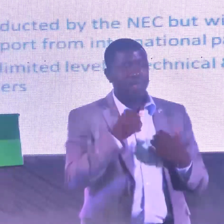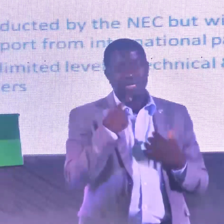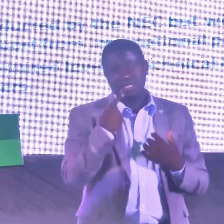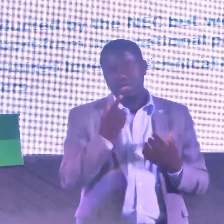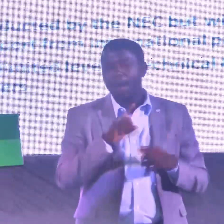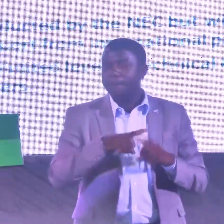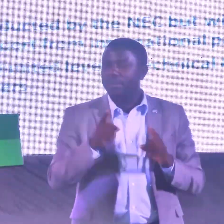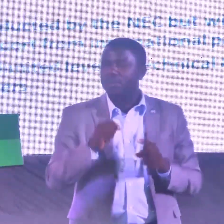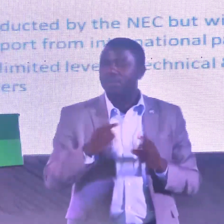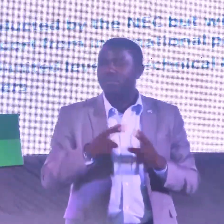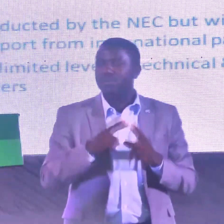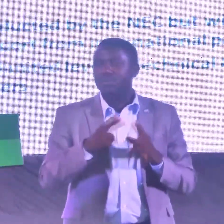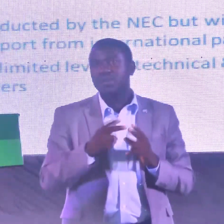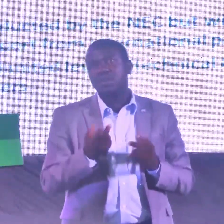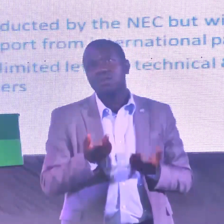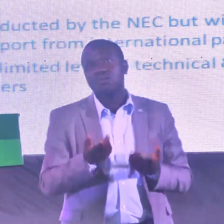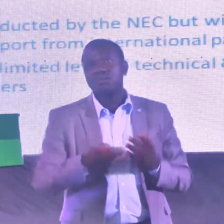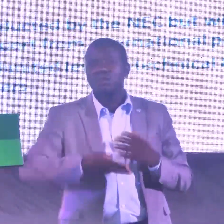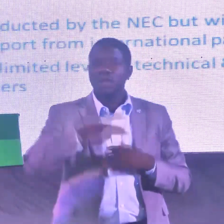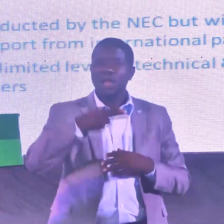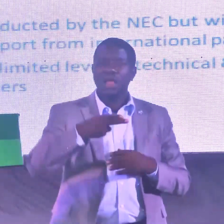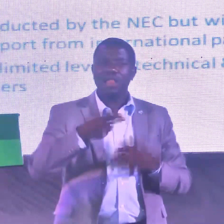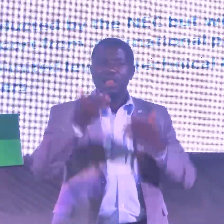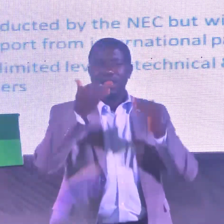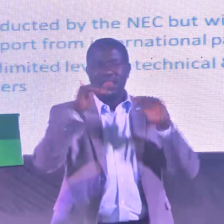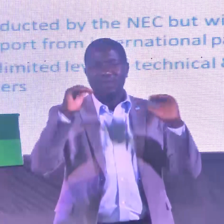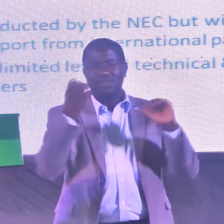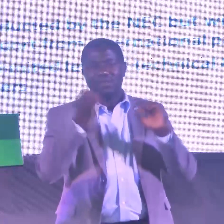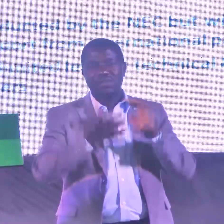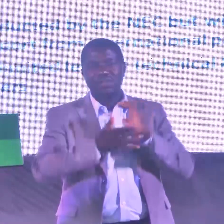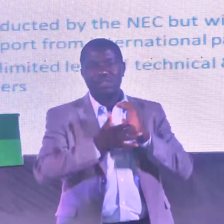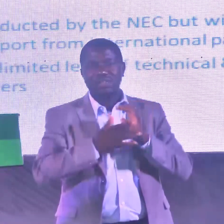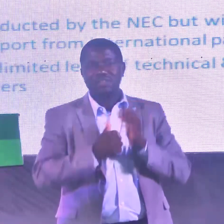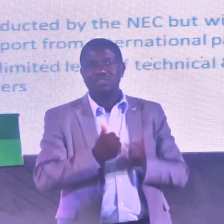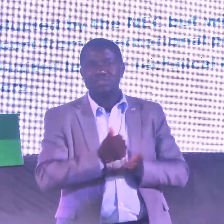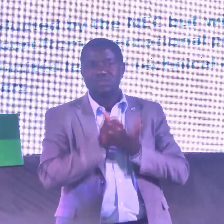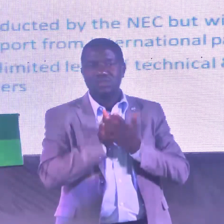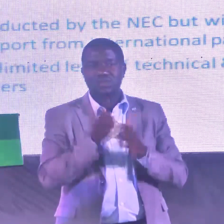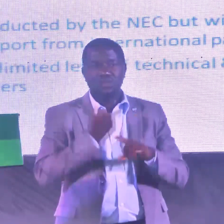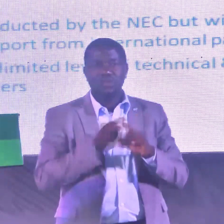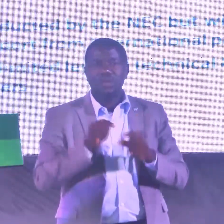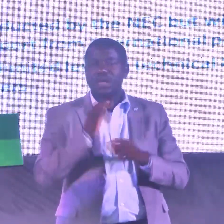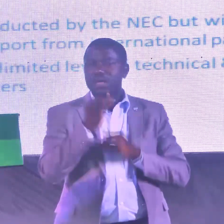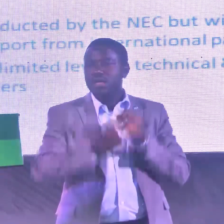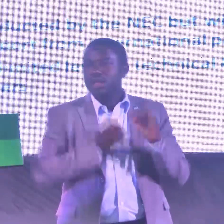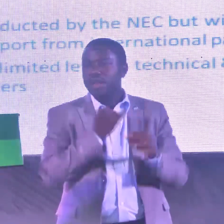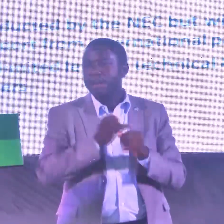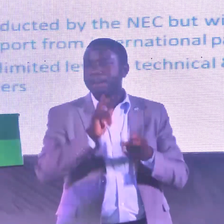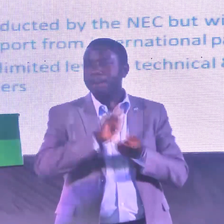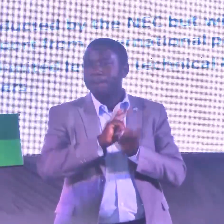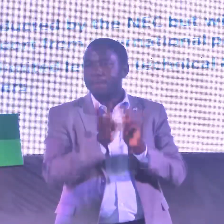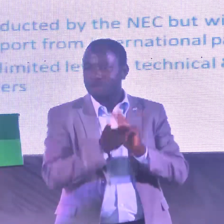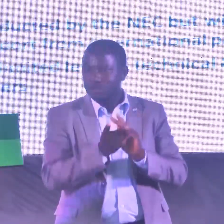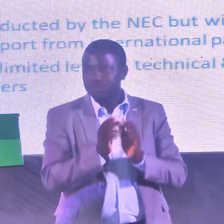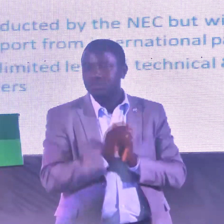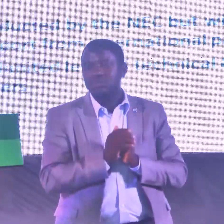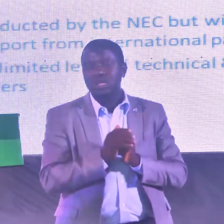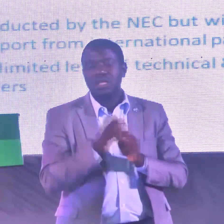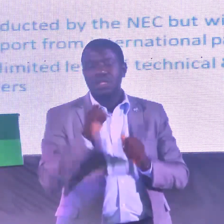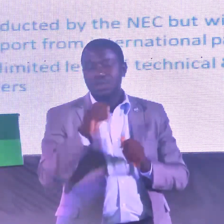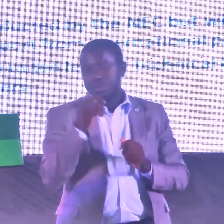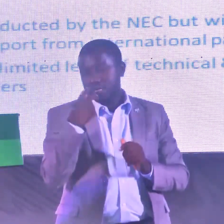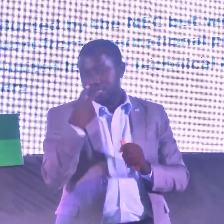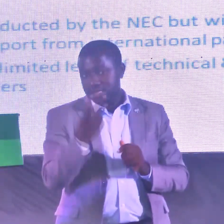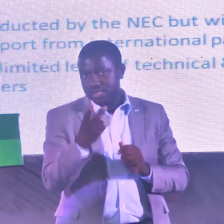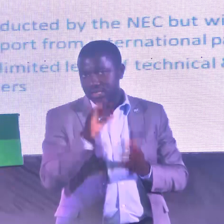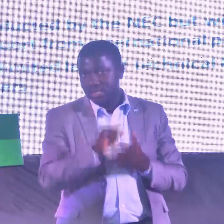with very high level of technical and financial assistance from international partners. So you can see that